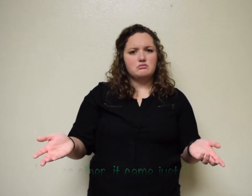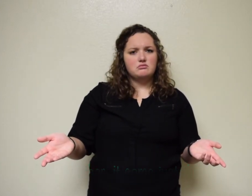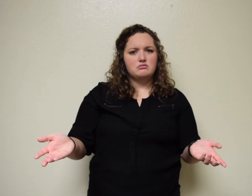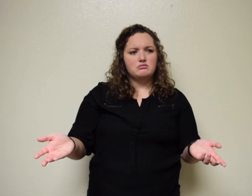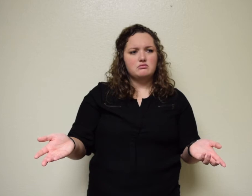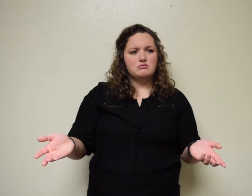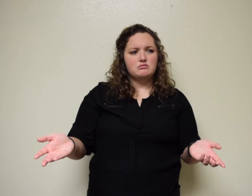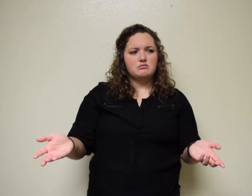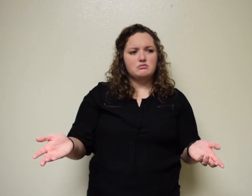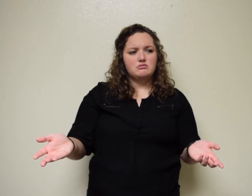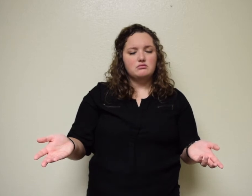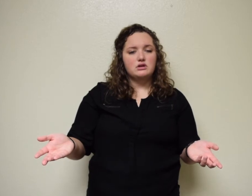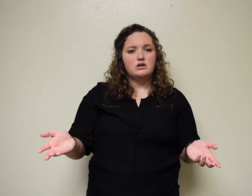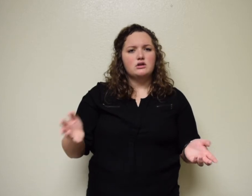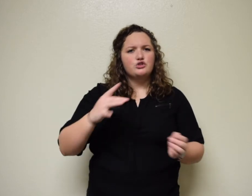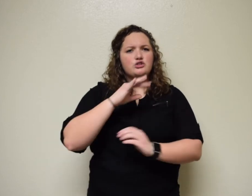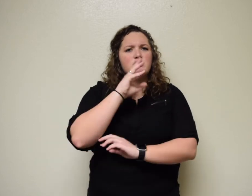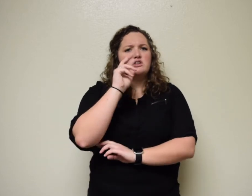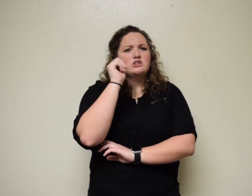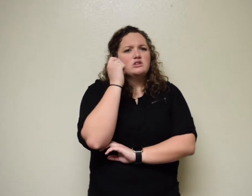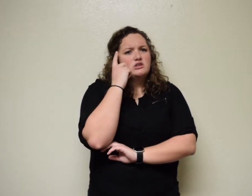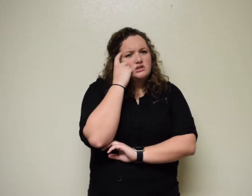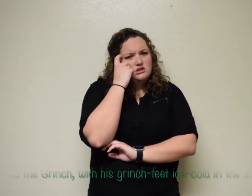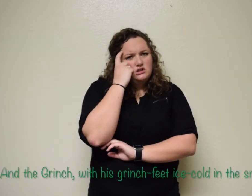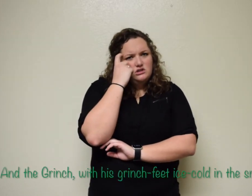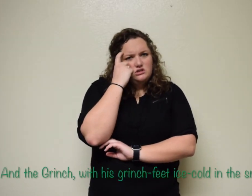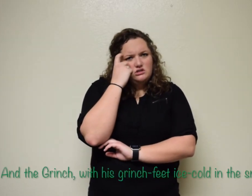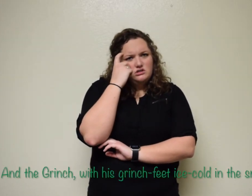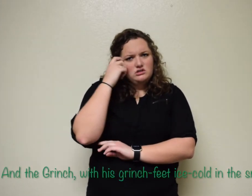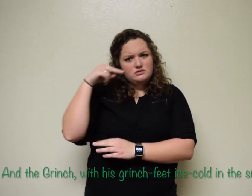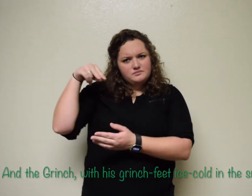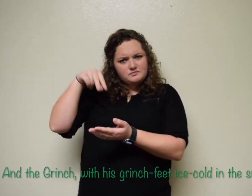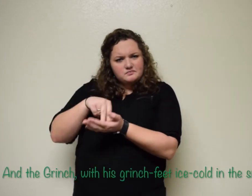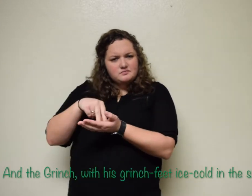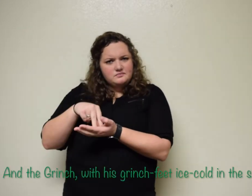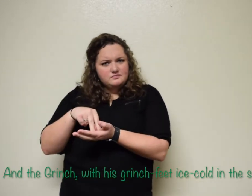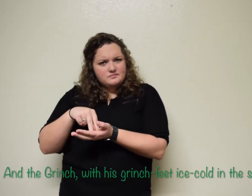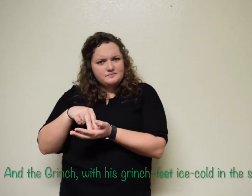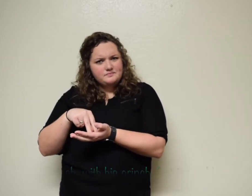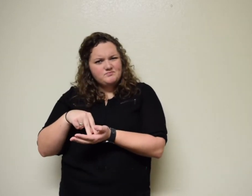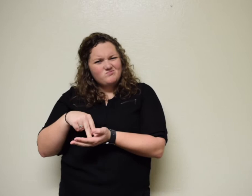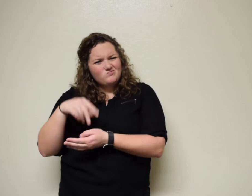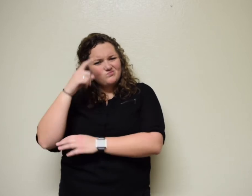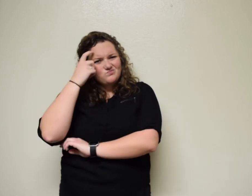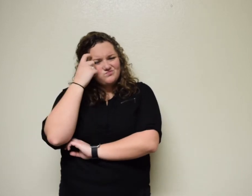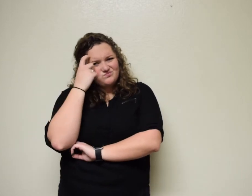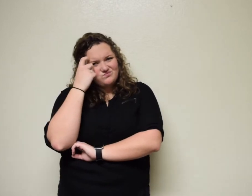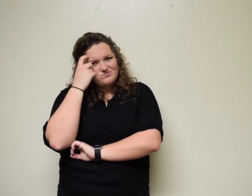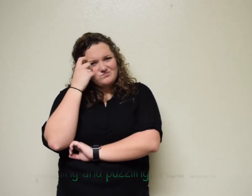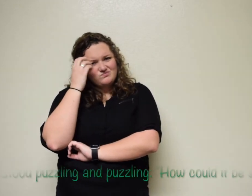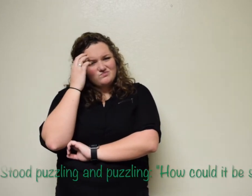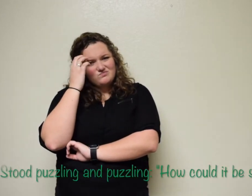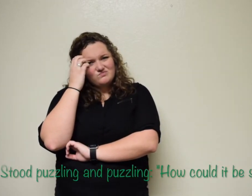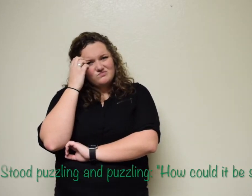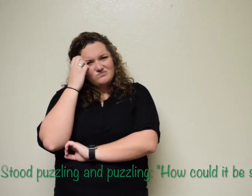and the grinch with his grinch feet ice cold in the snow stood puzzling and puzzling